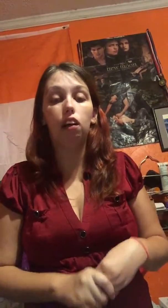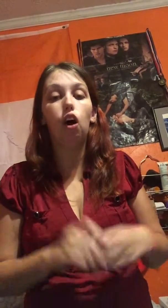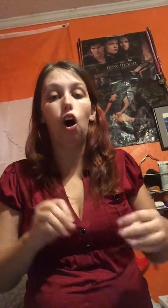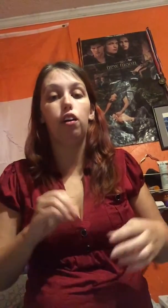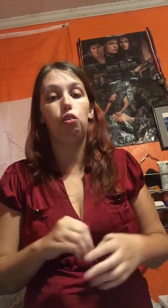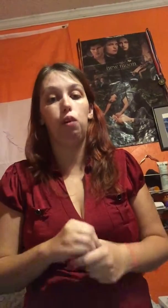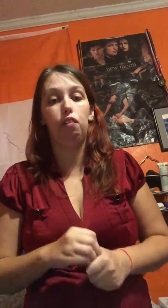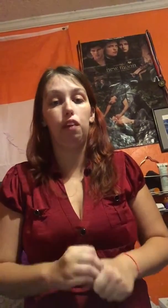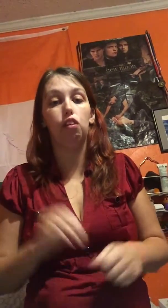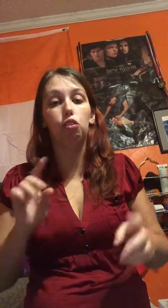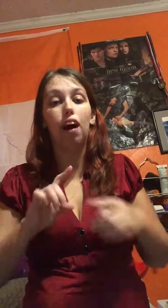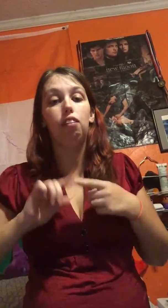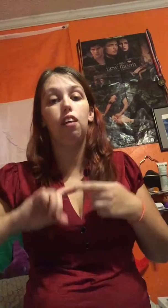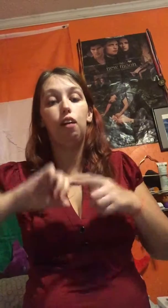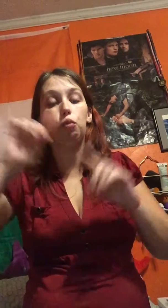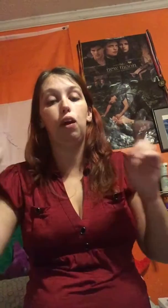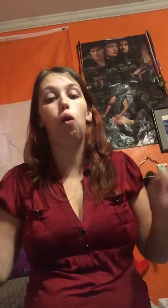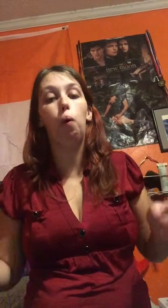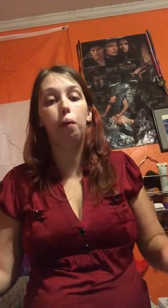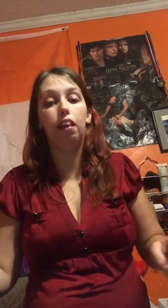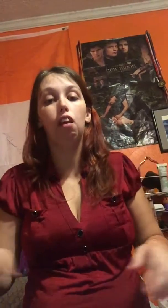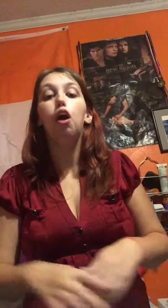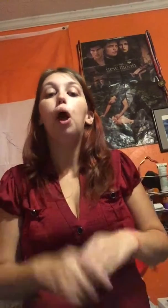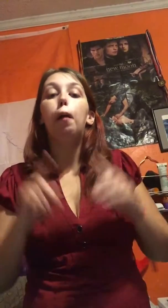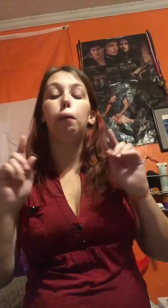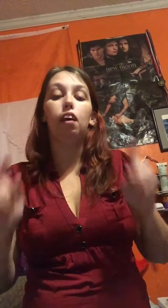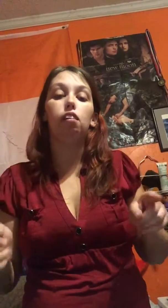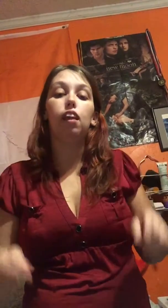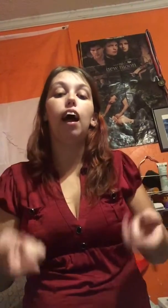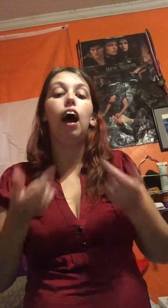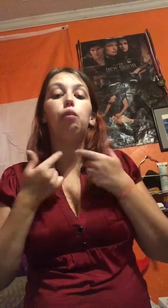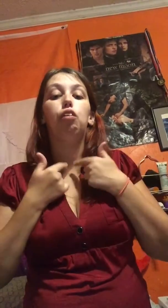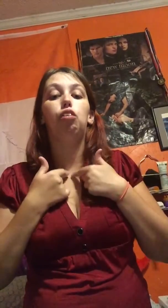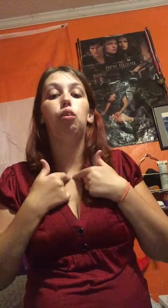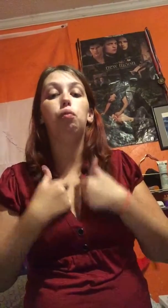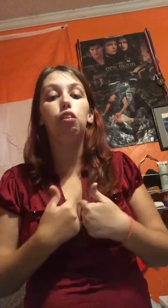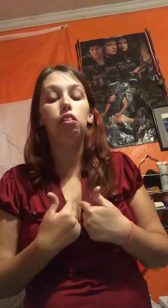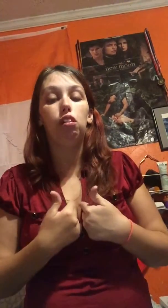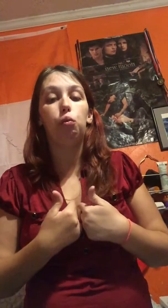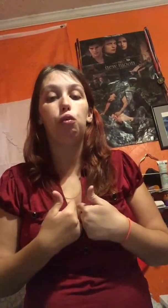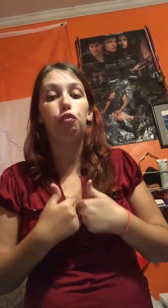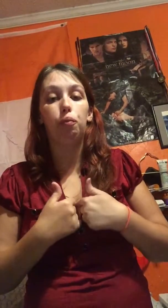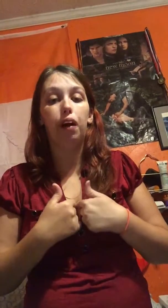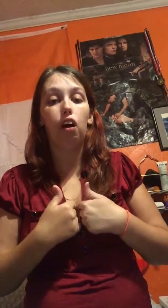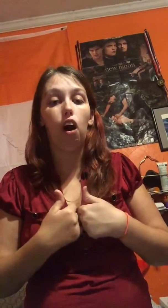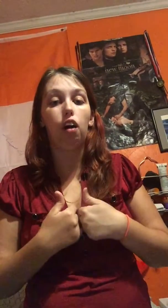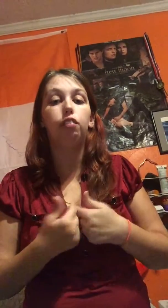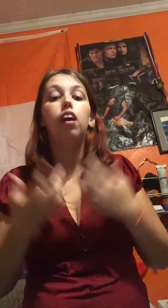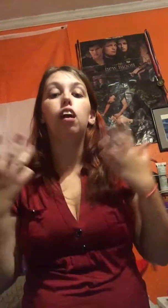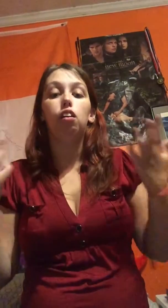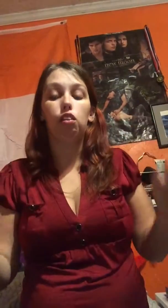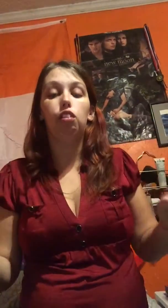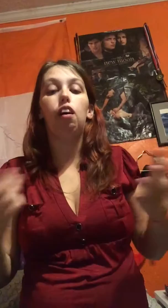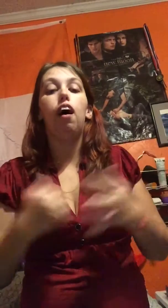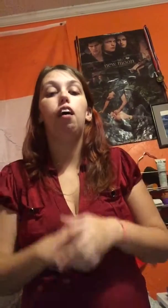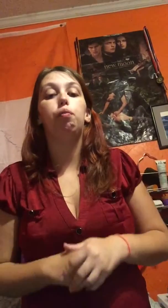August 25th. So, I still have to wait a whole month. Because of that, I went to the emergency room for my cough. Turns out I have